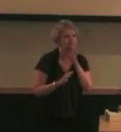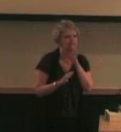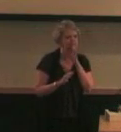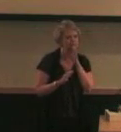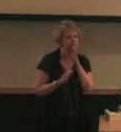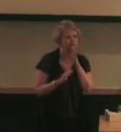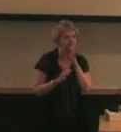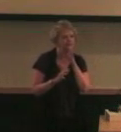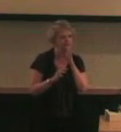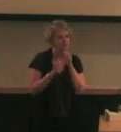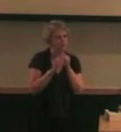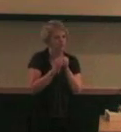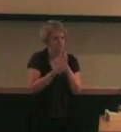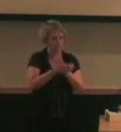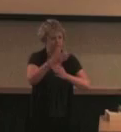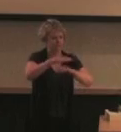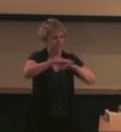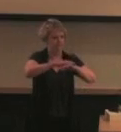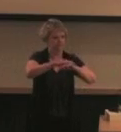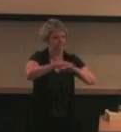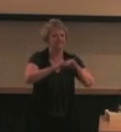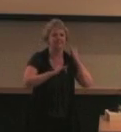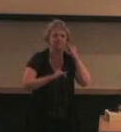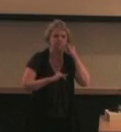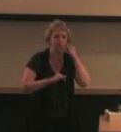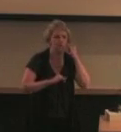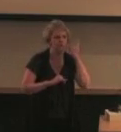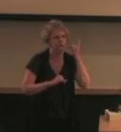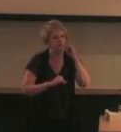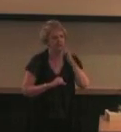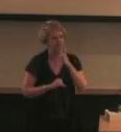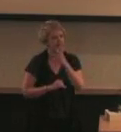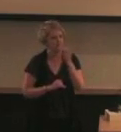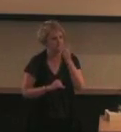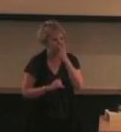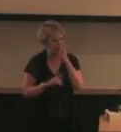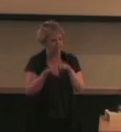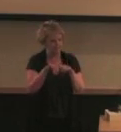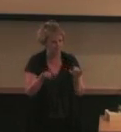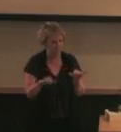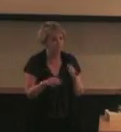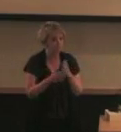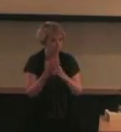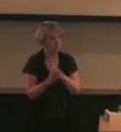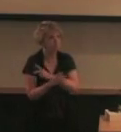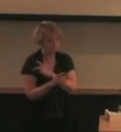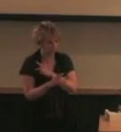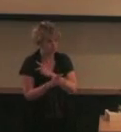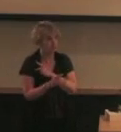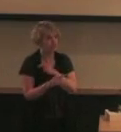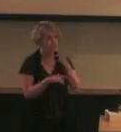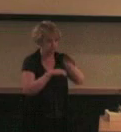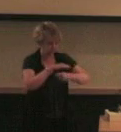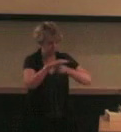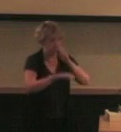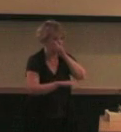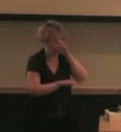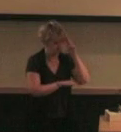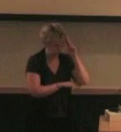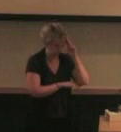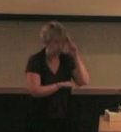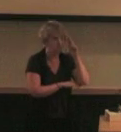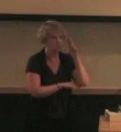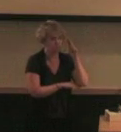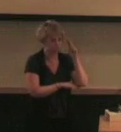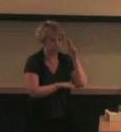someone's hand. So this is in regards to someone who's deaf and blind simultaneously. We've had some patients that have come to us onto our unit